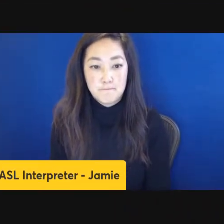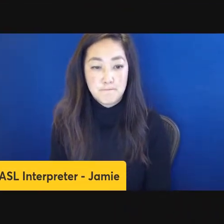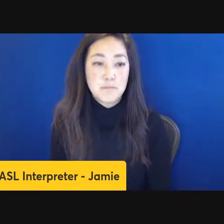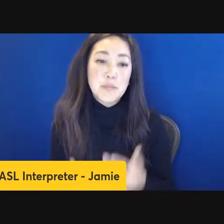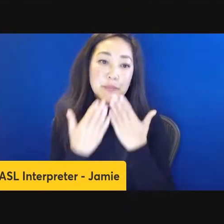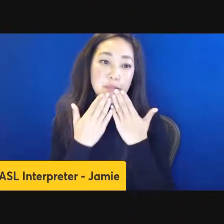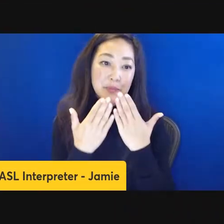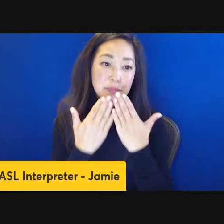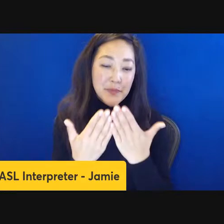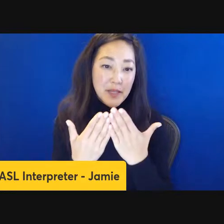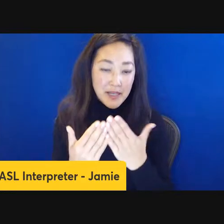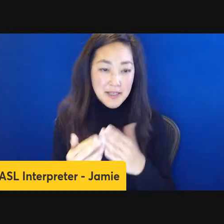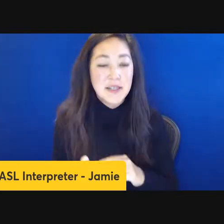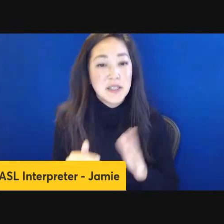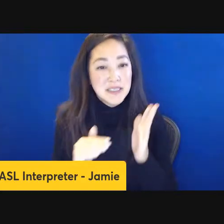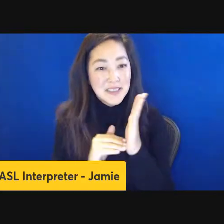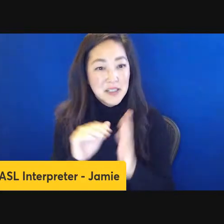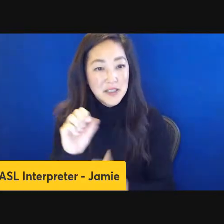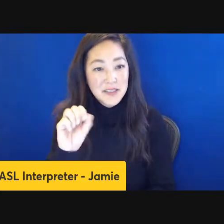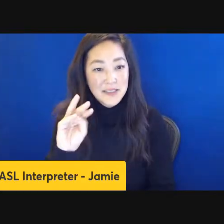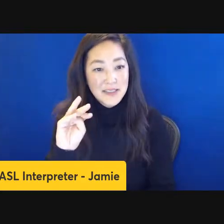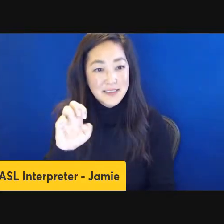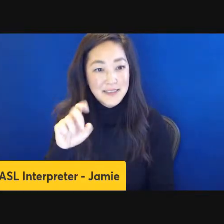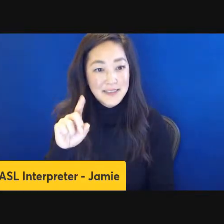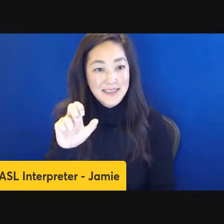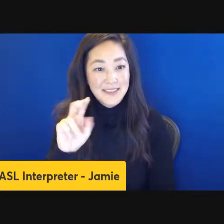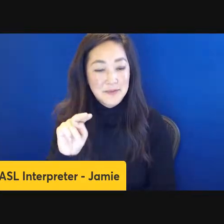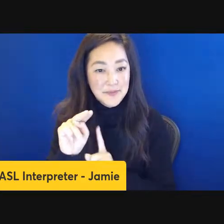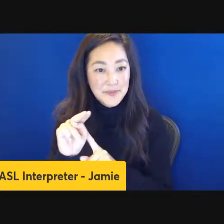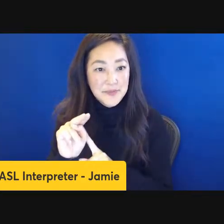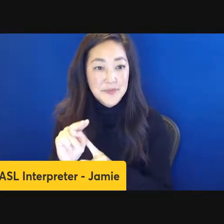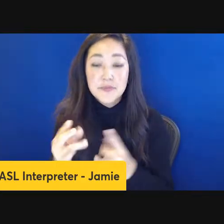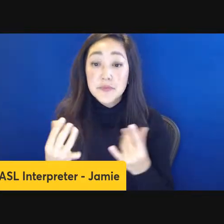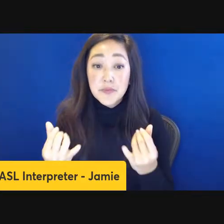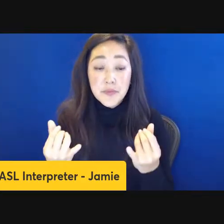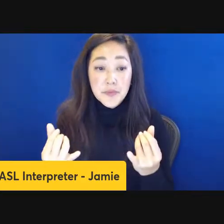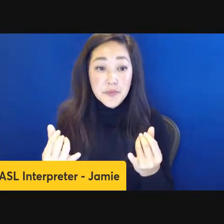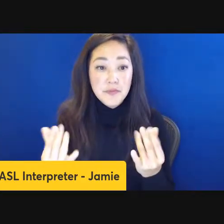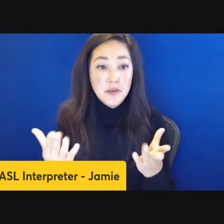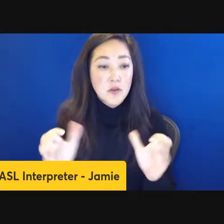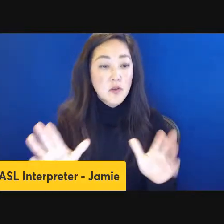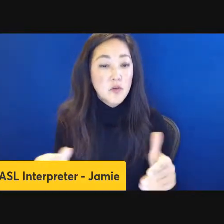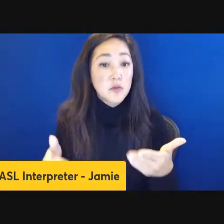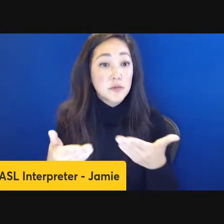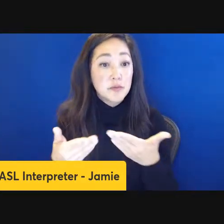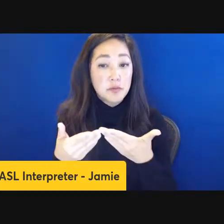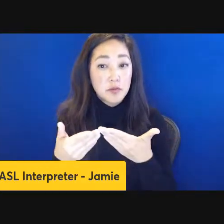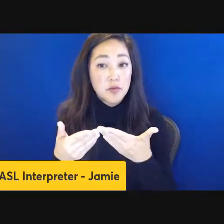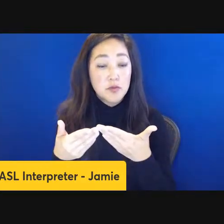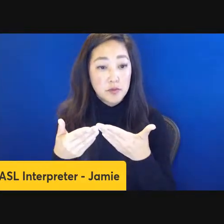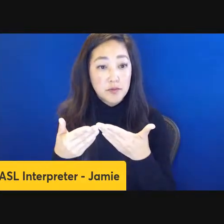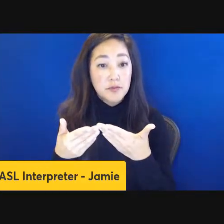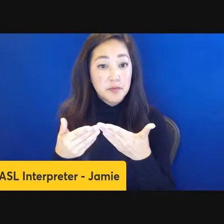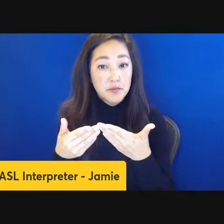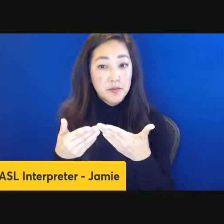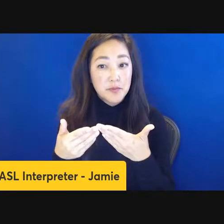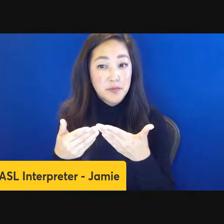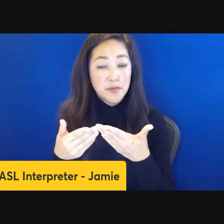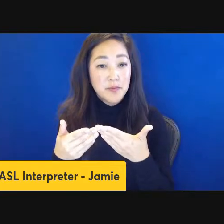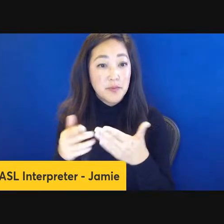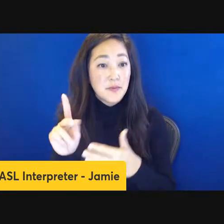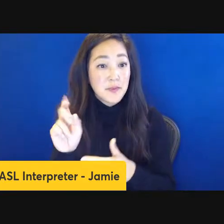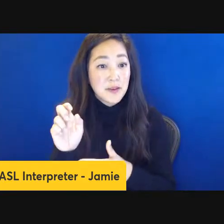Thank you, Dr. Simpson. I would like to now turn to introduce our